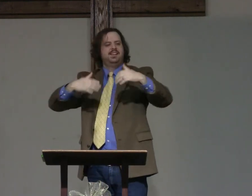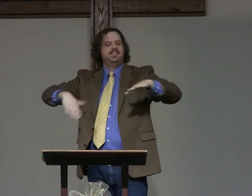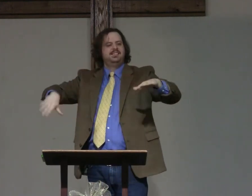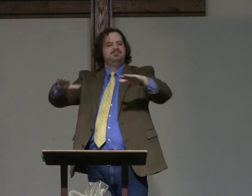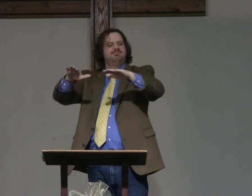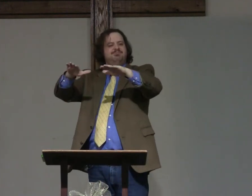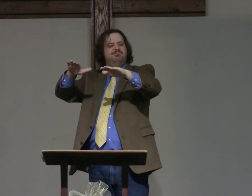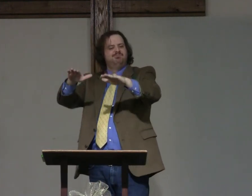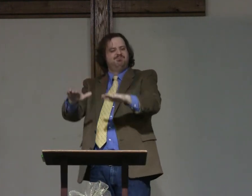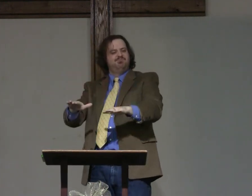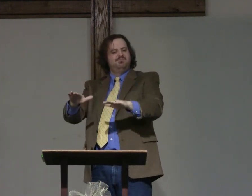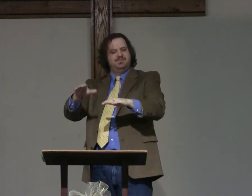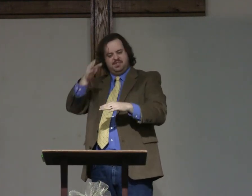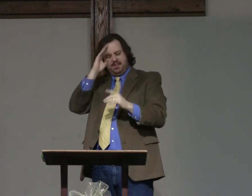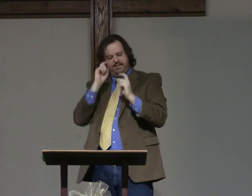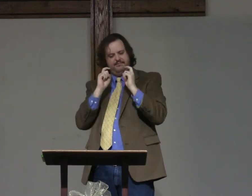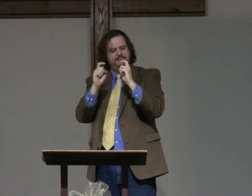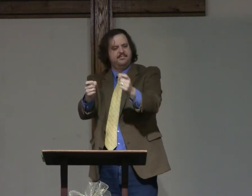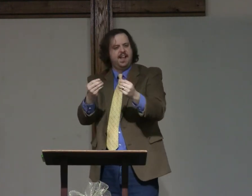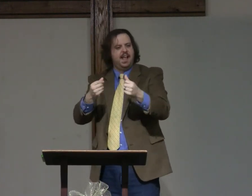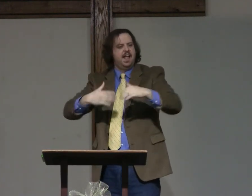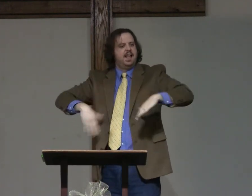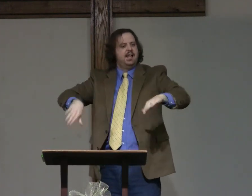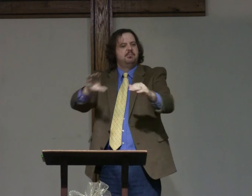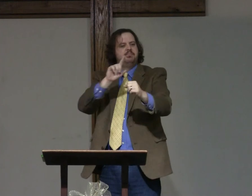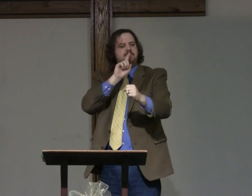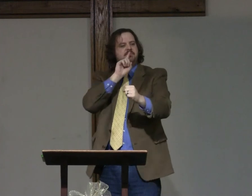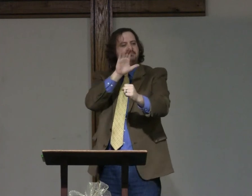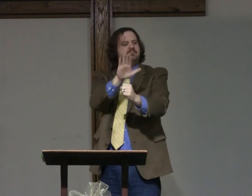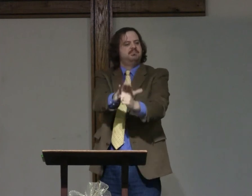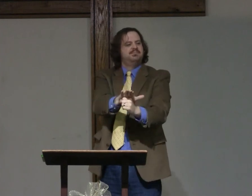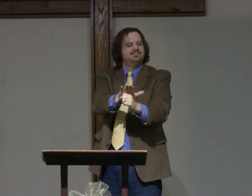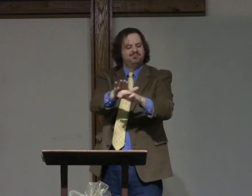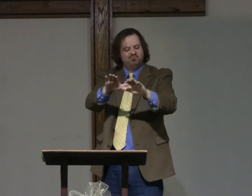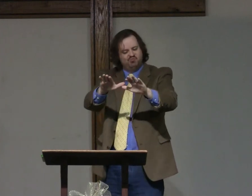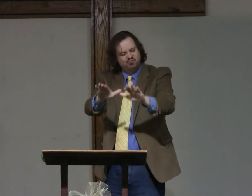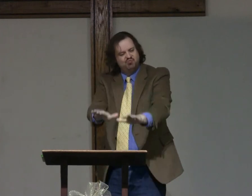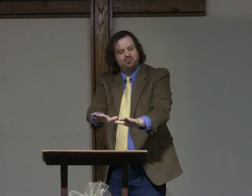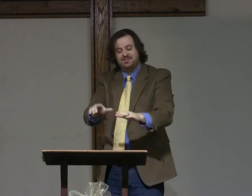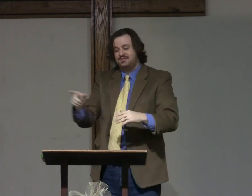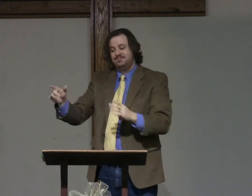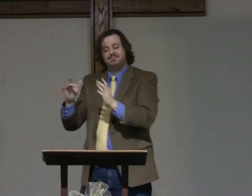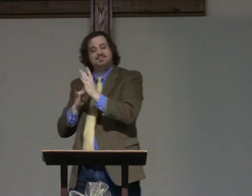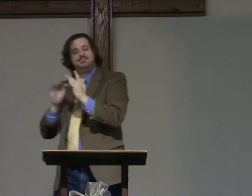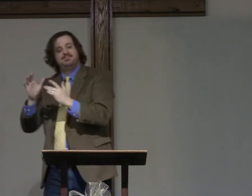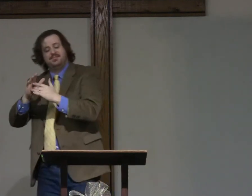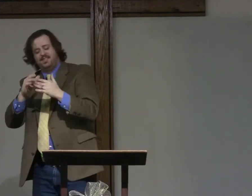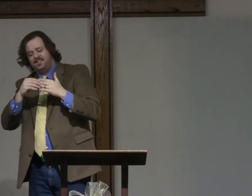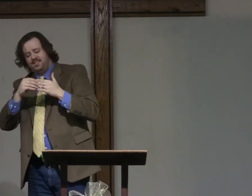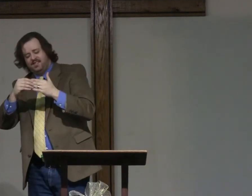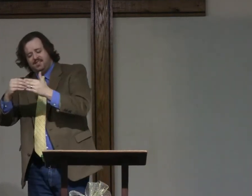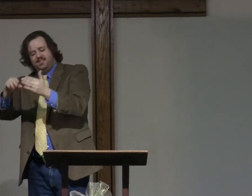to lead people into the promised land. He had given them this promised land. And